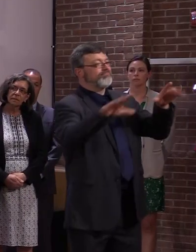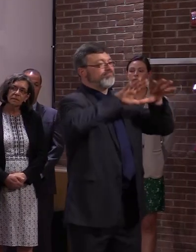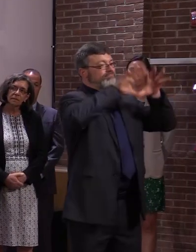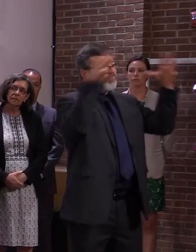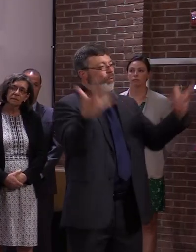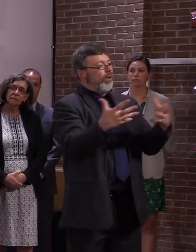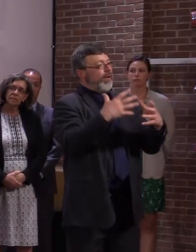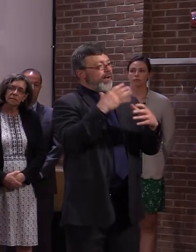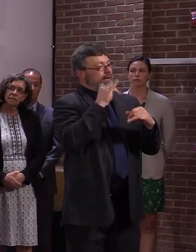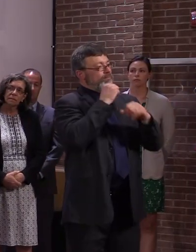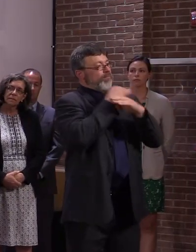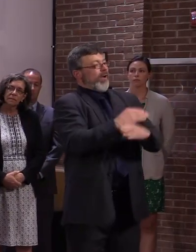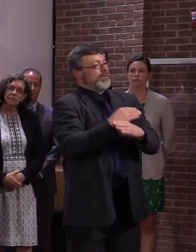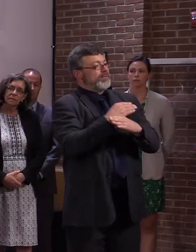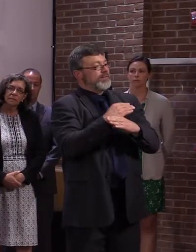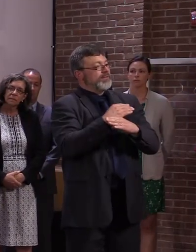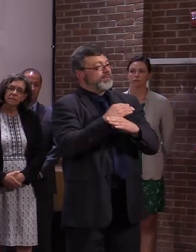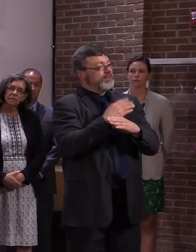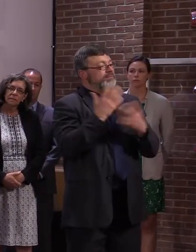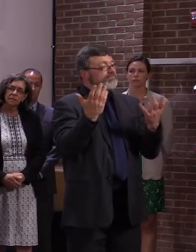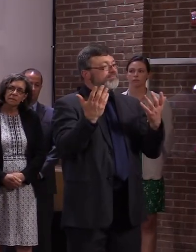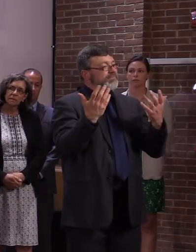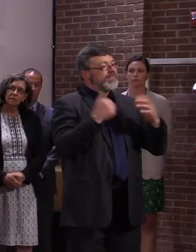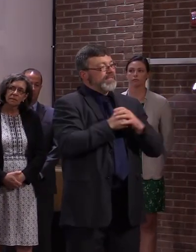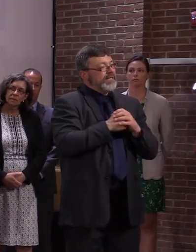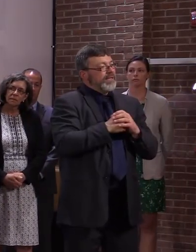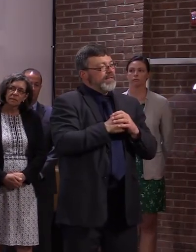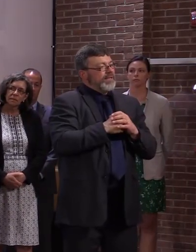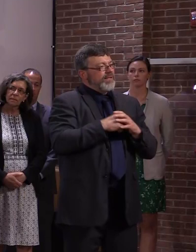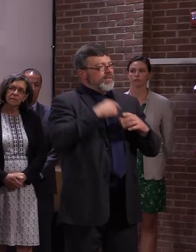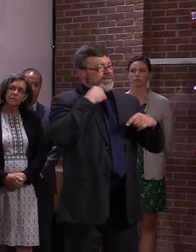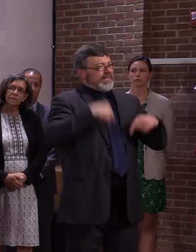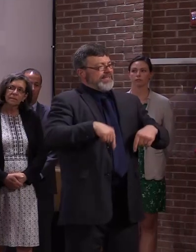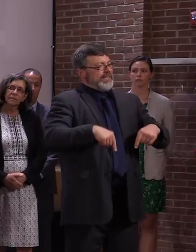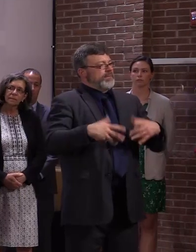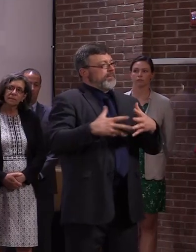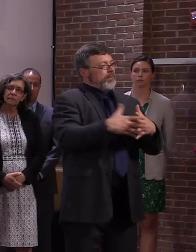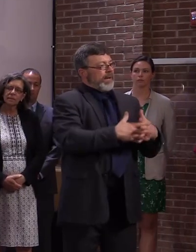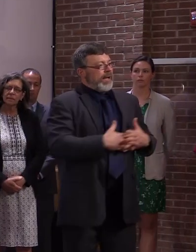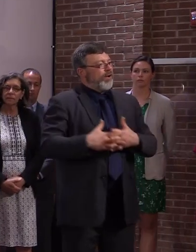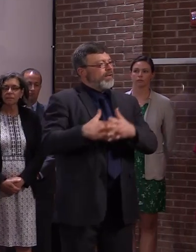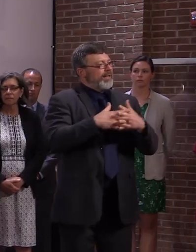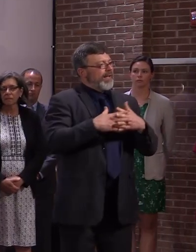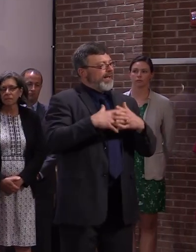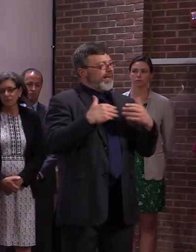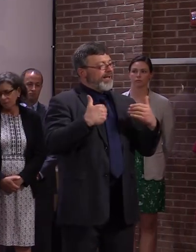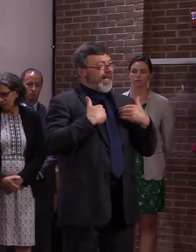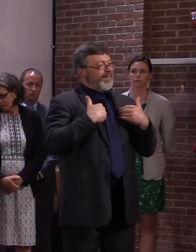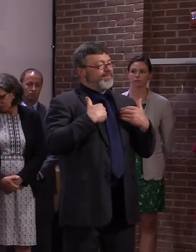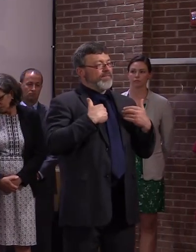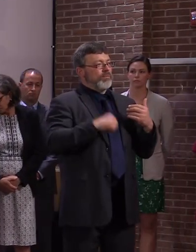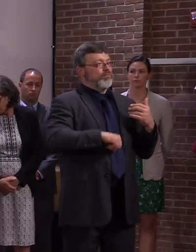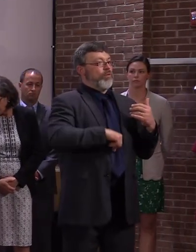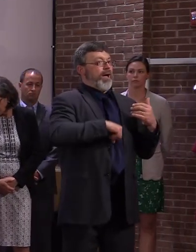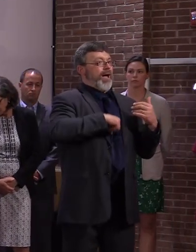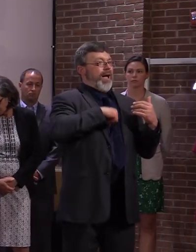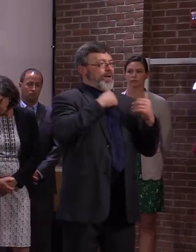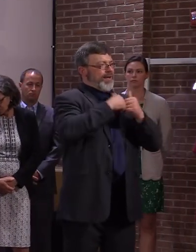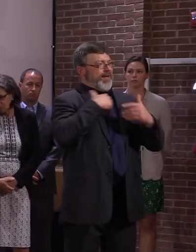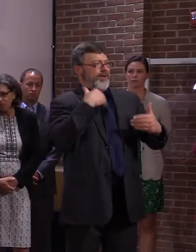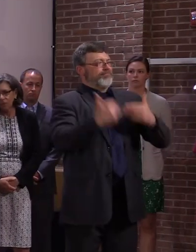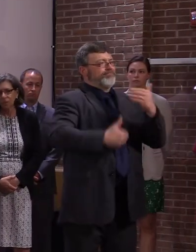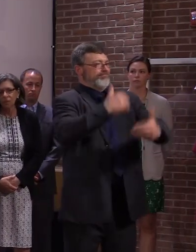linings, and again, as a country, we have so much to be proud of. And I give great credit